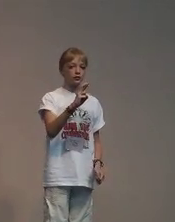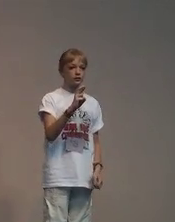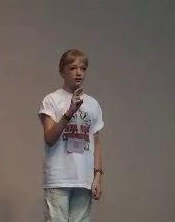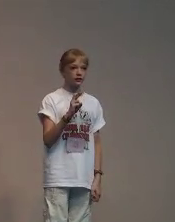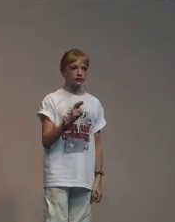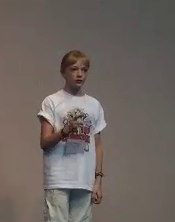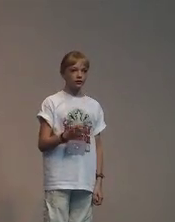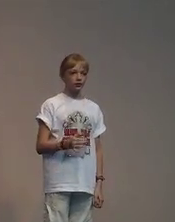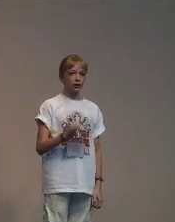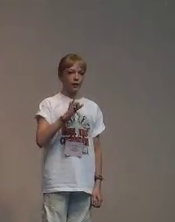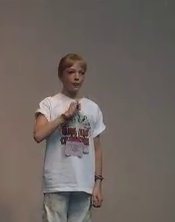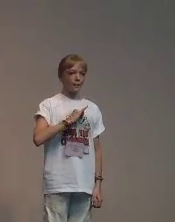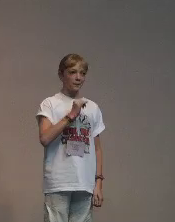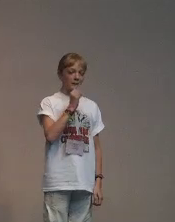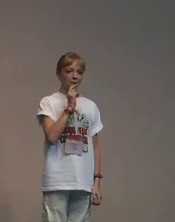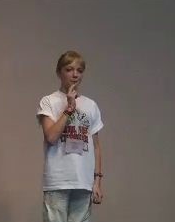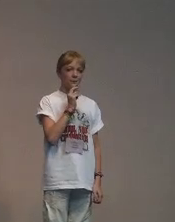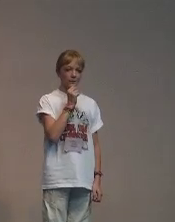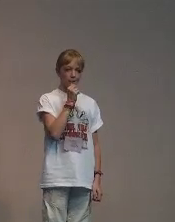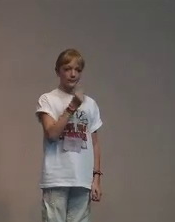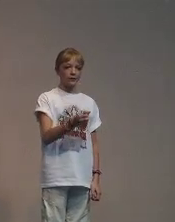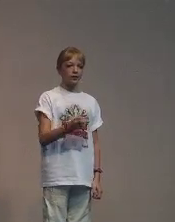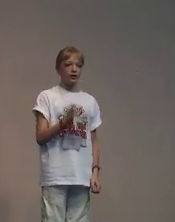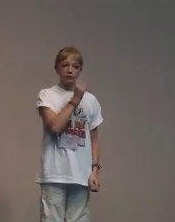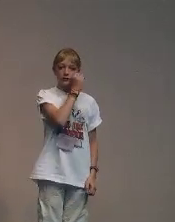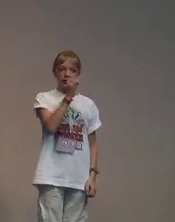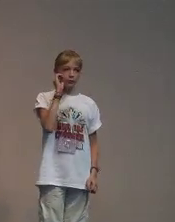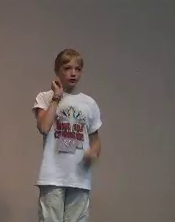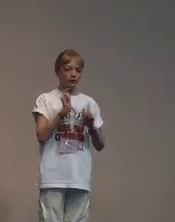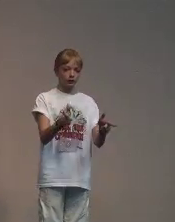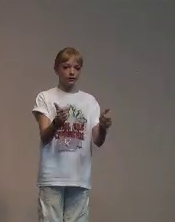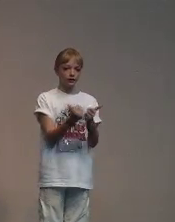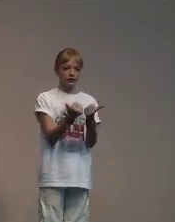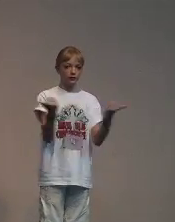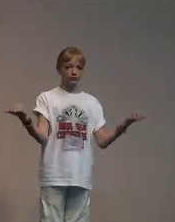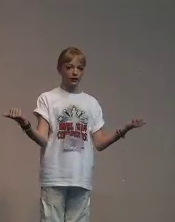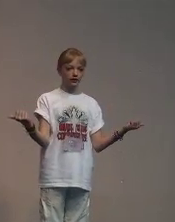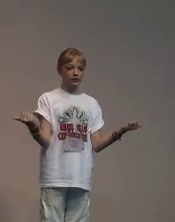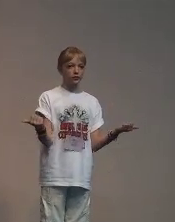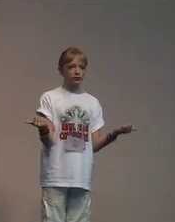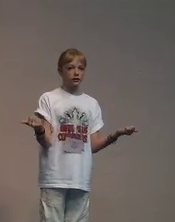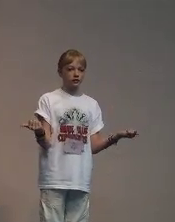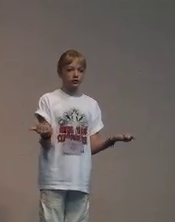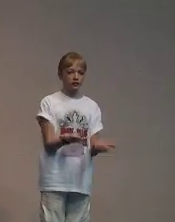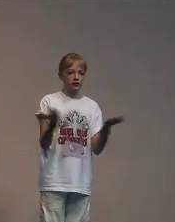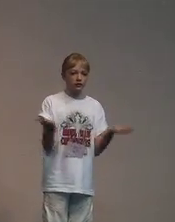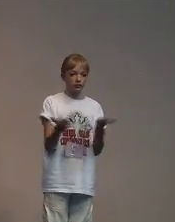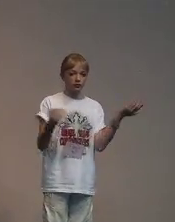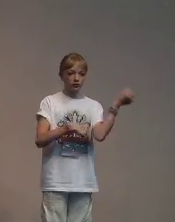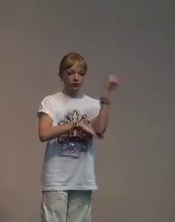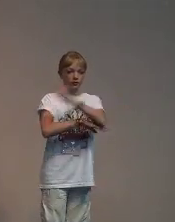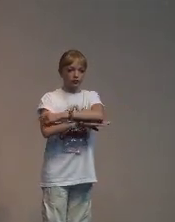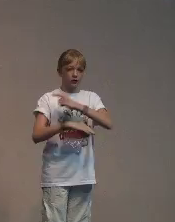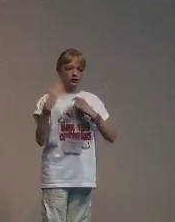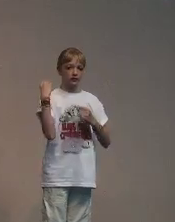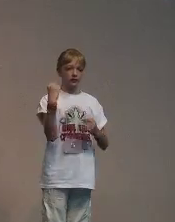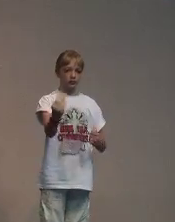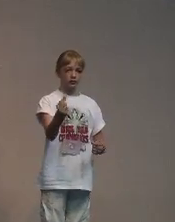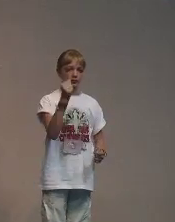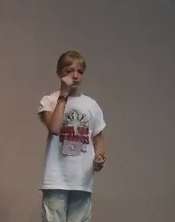I am the loud and weakly flame The day you've gone